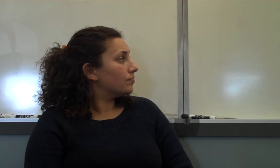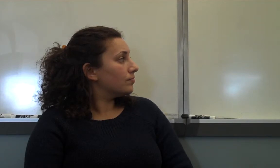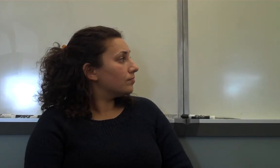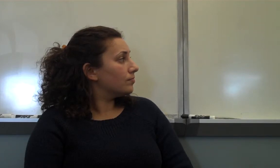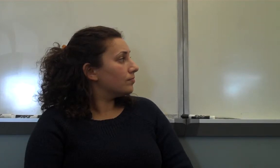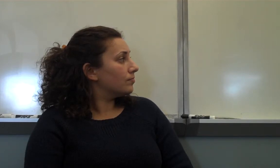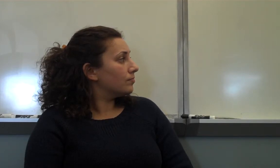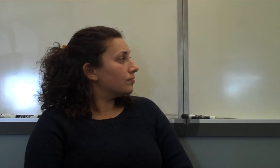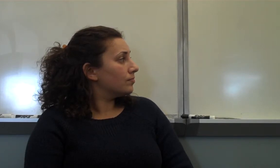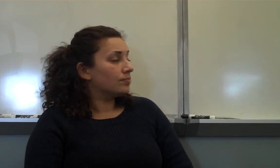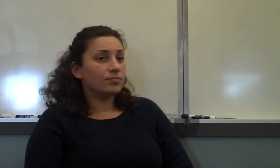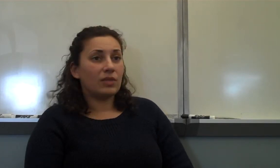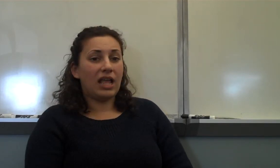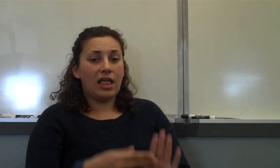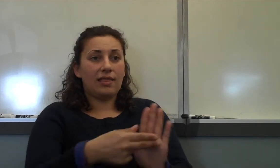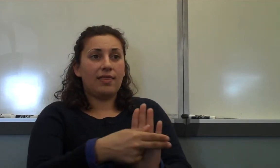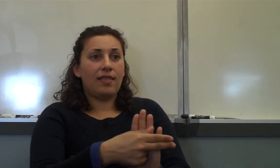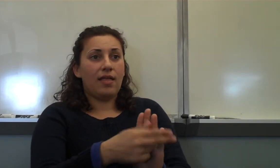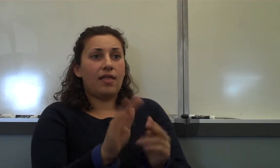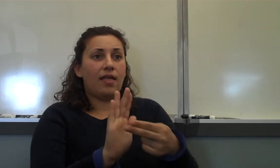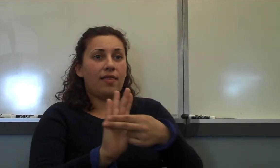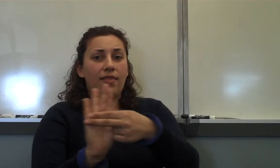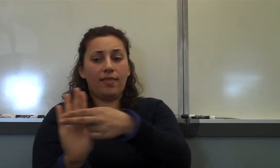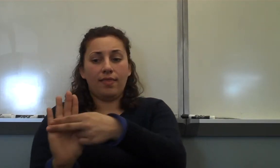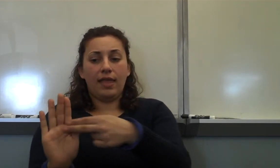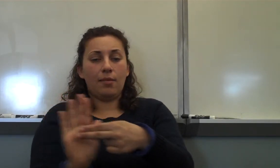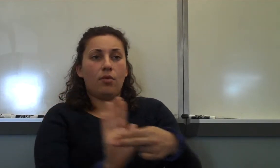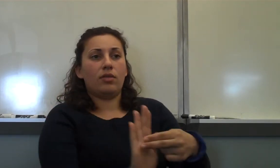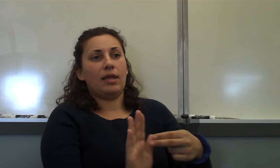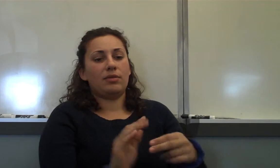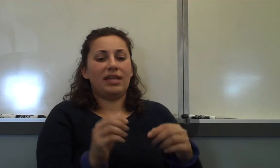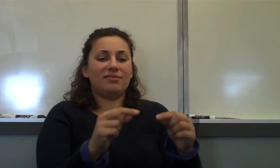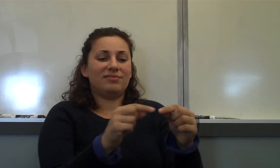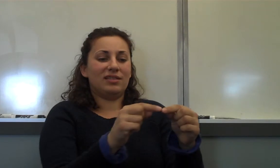It's labeled. Some of the edges are labeled, others are not.